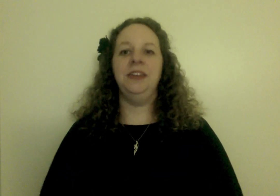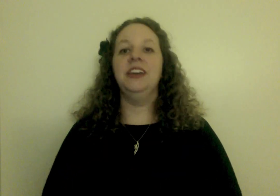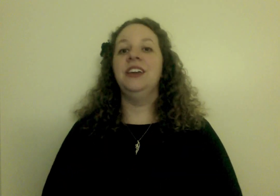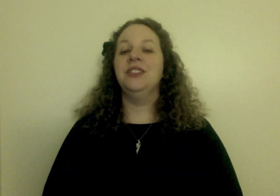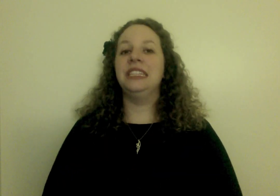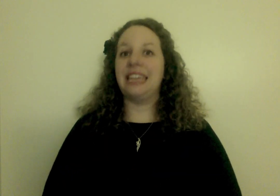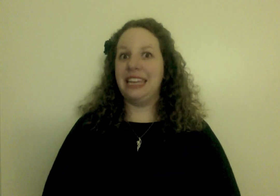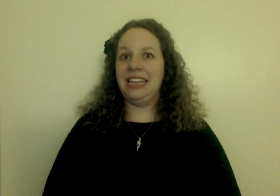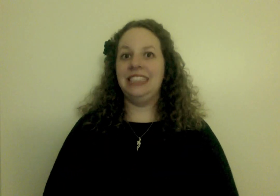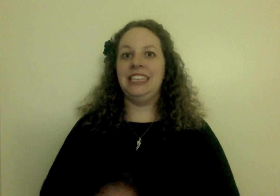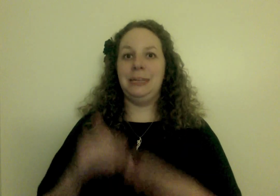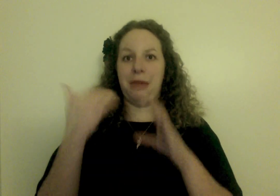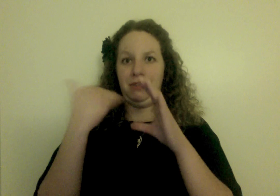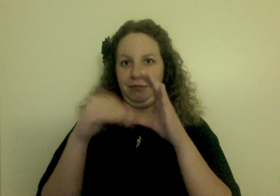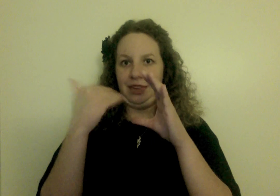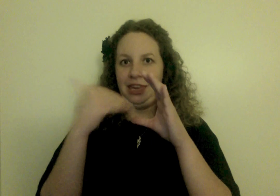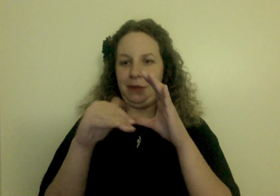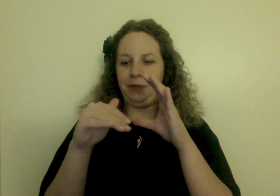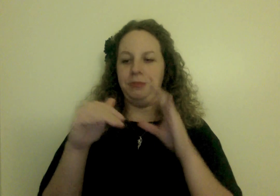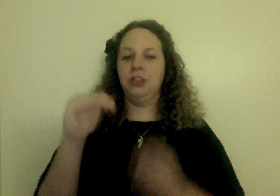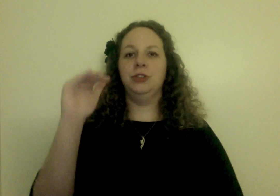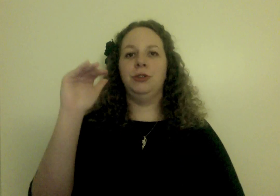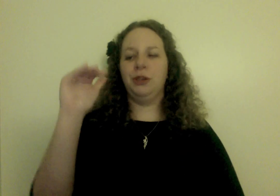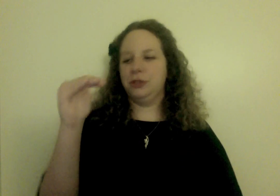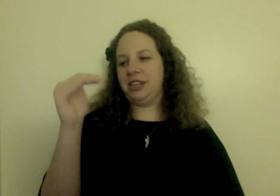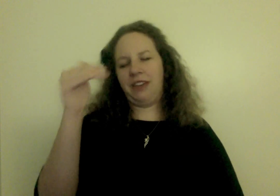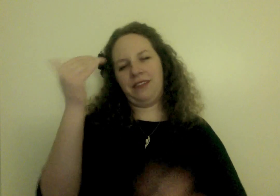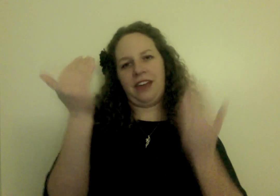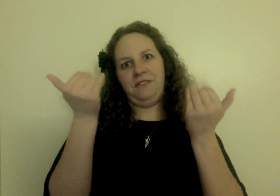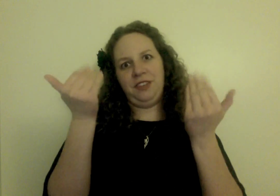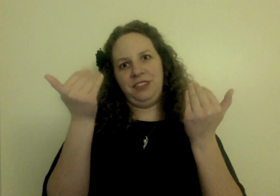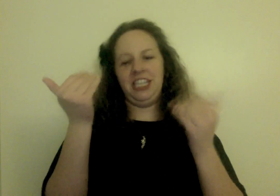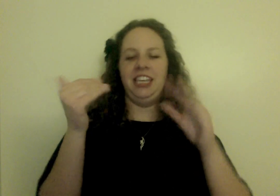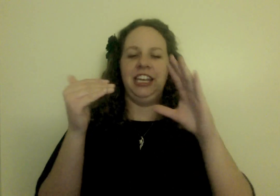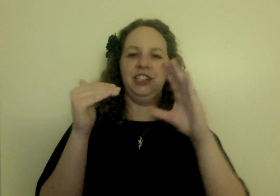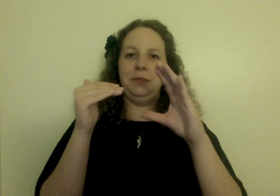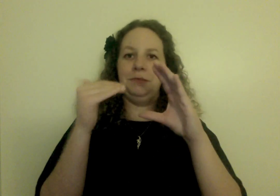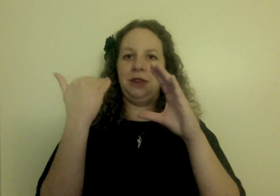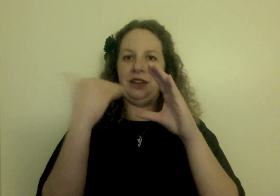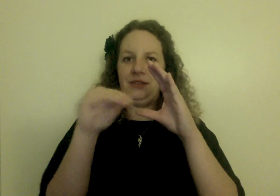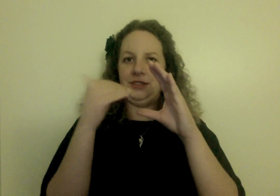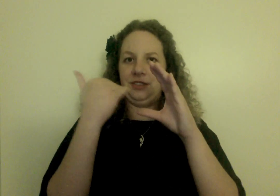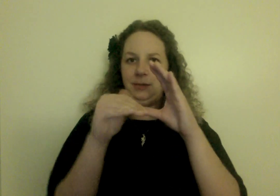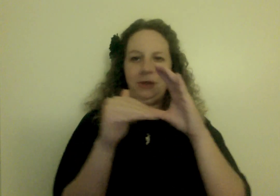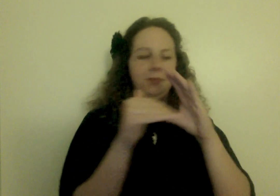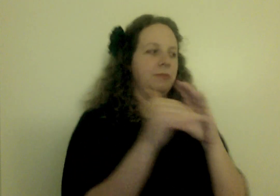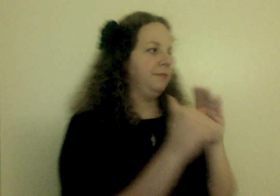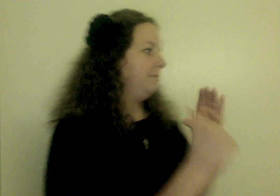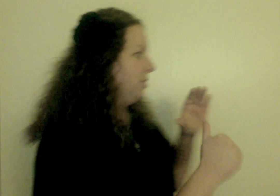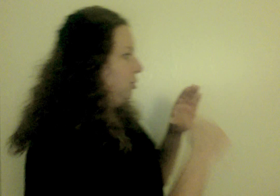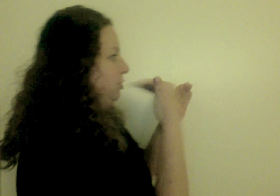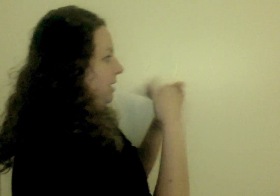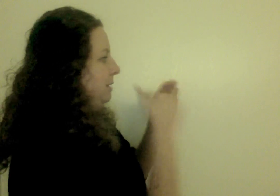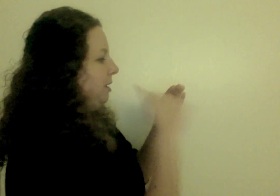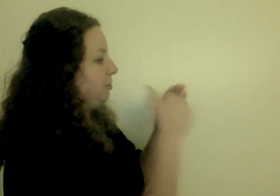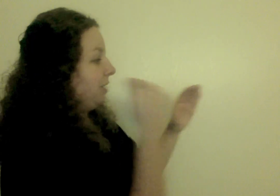The second is email. Email. So you also kind of have that 15 handshake, okay, this way. To email. So I